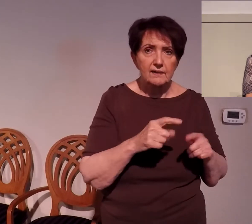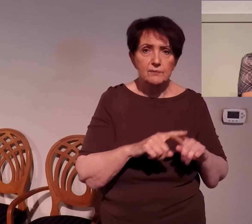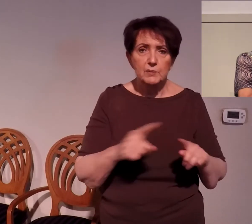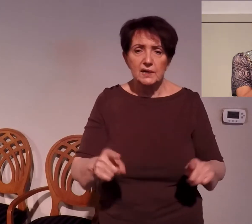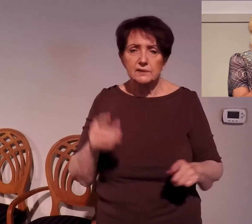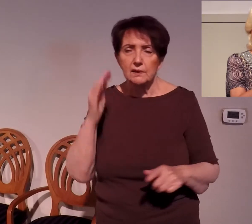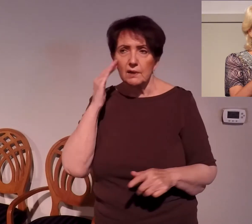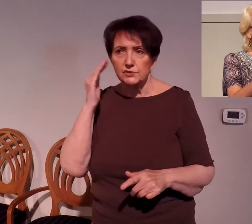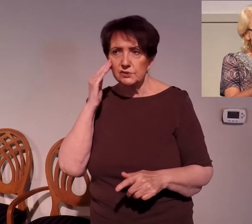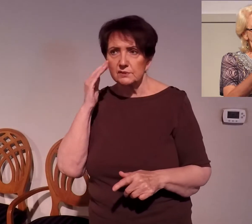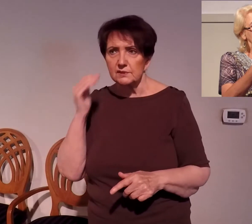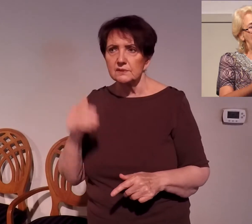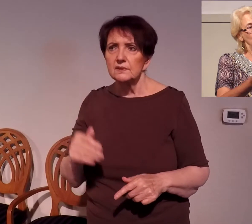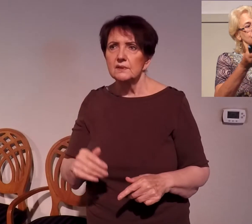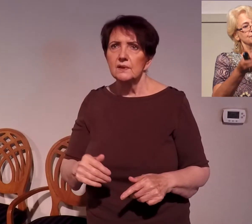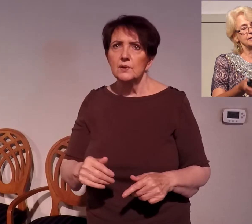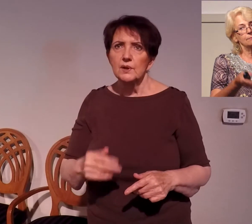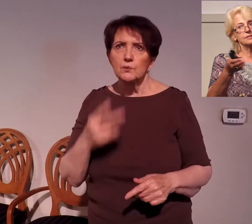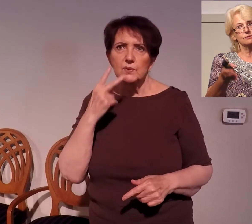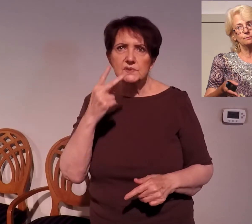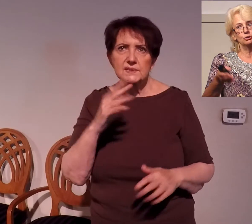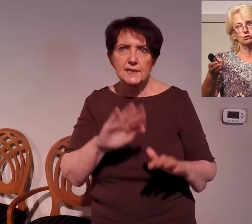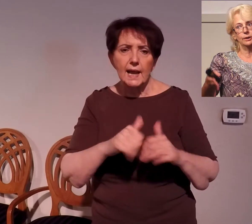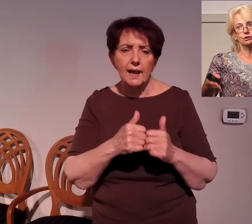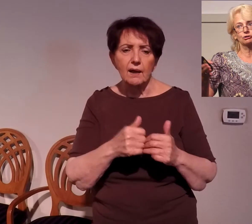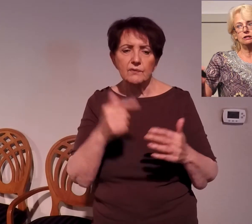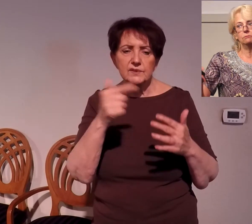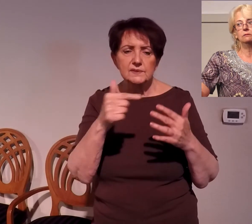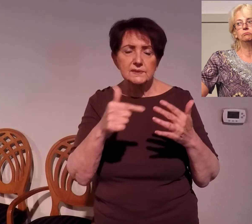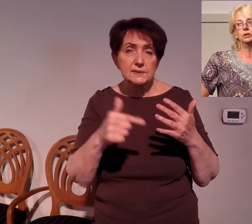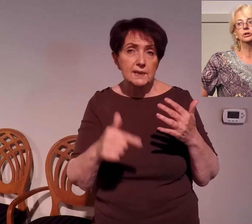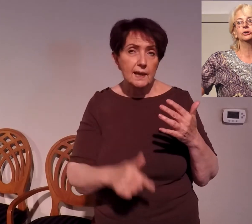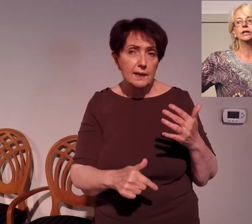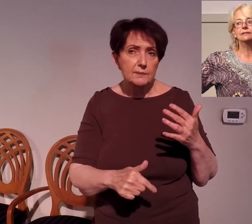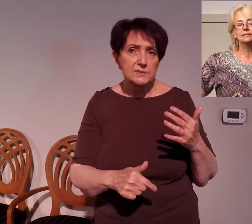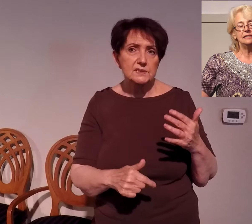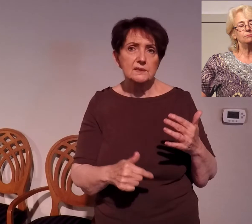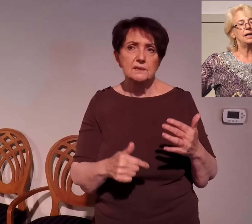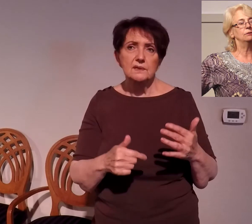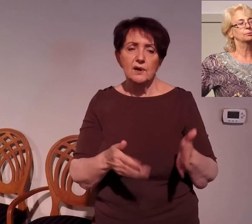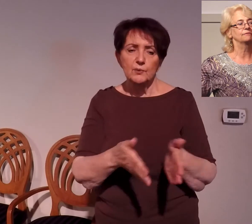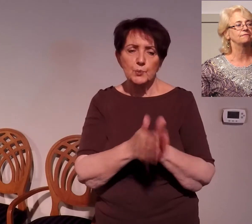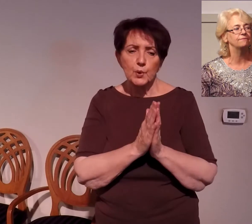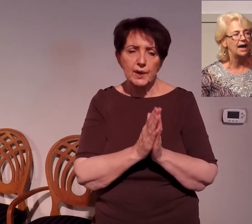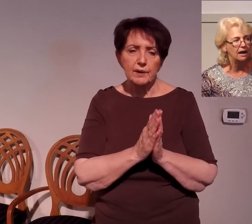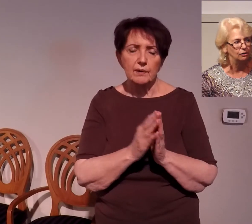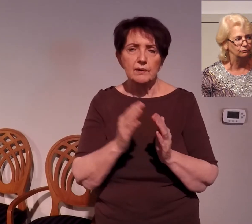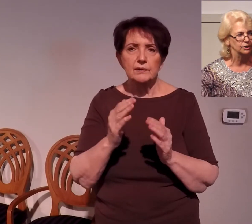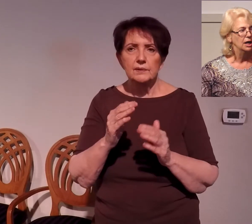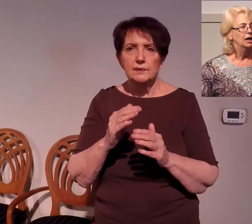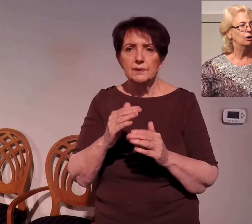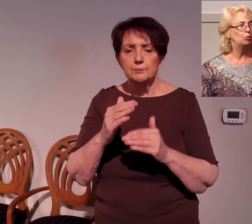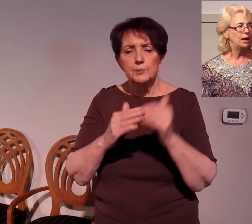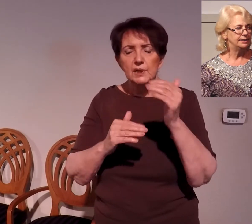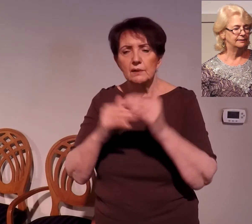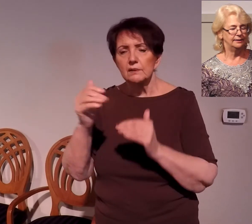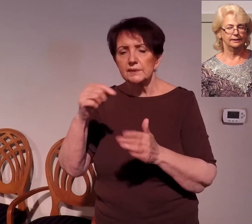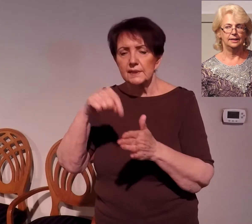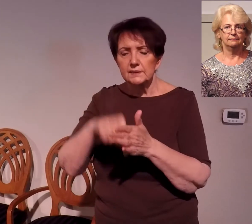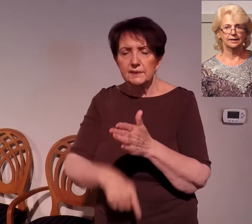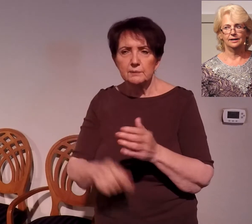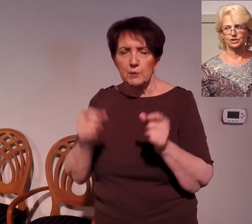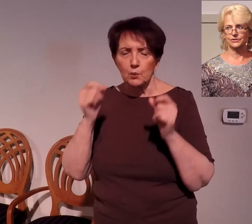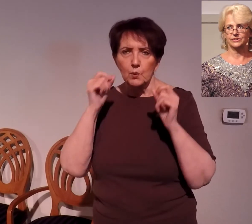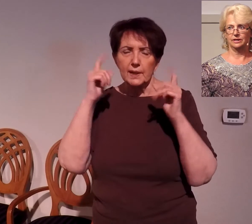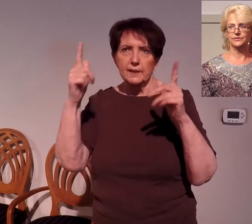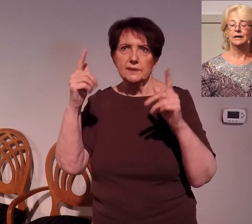our own life. And we'll see how the steps of spiritual mind treatment build a deep and profound awakening